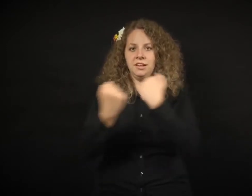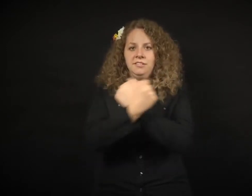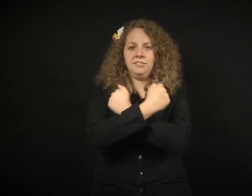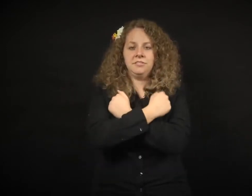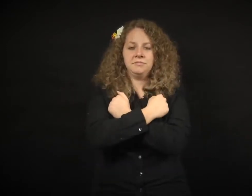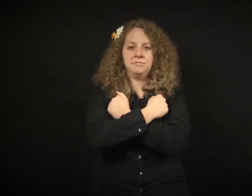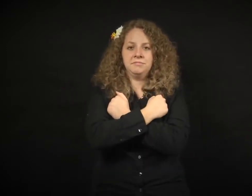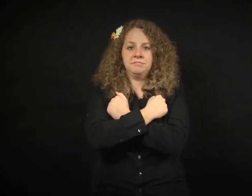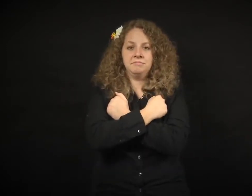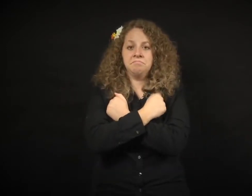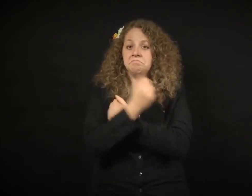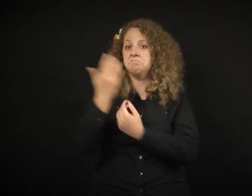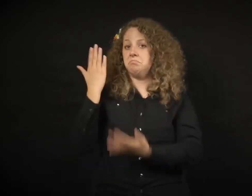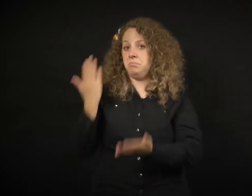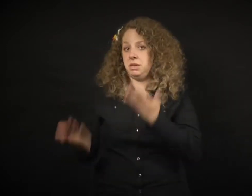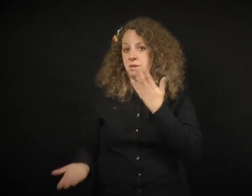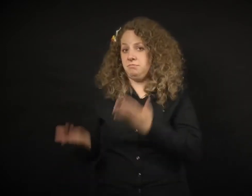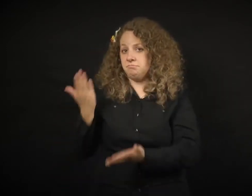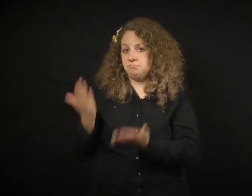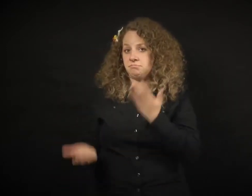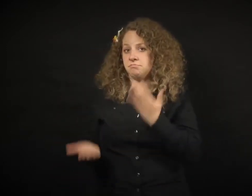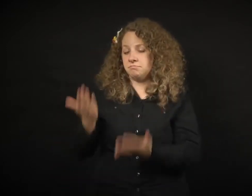Love. Maybe.